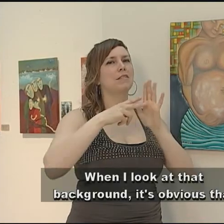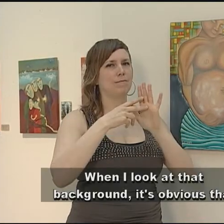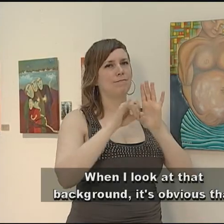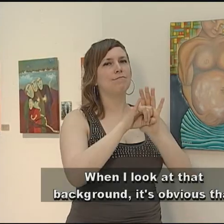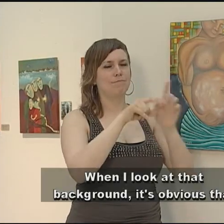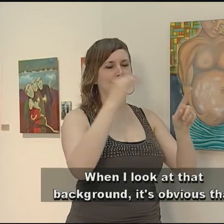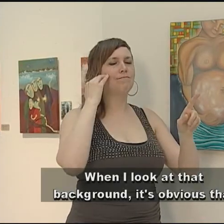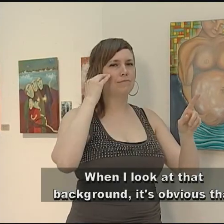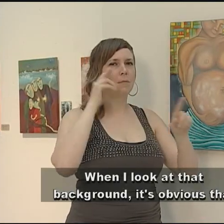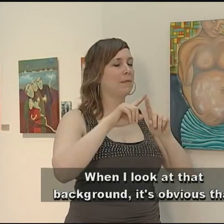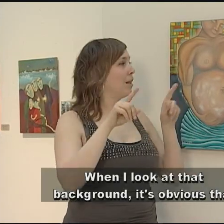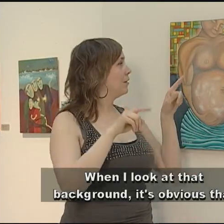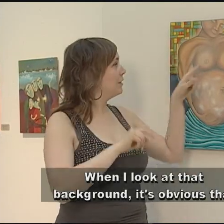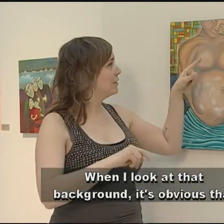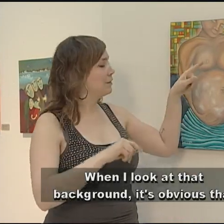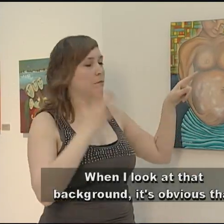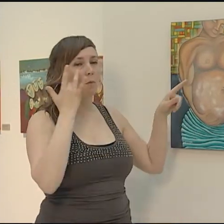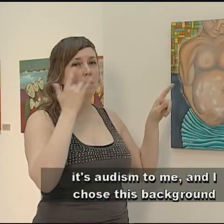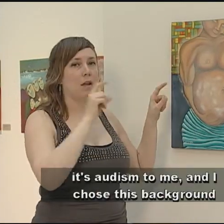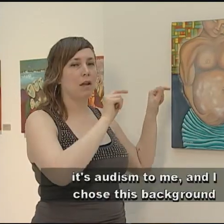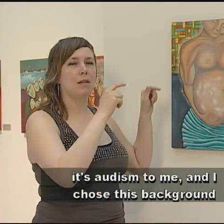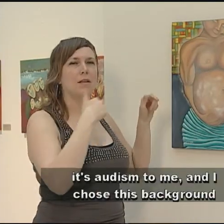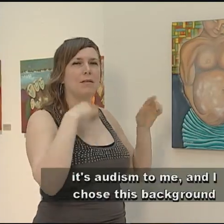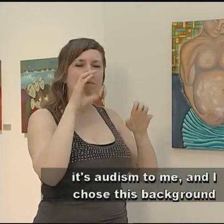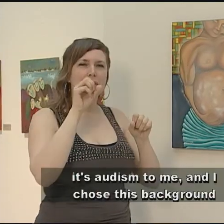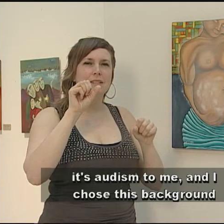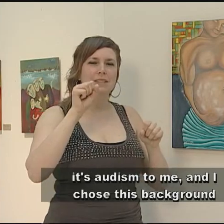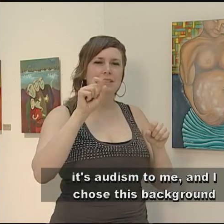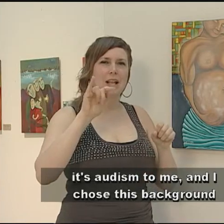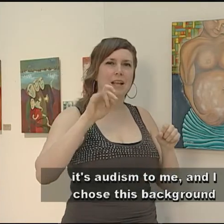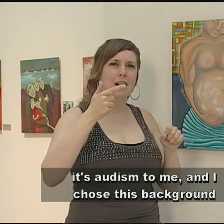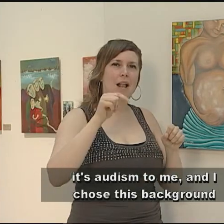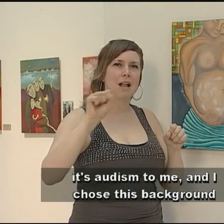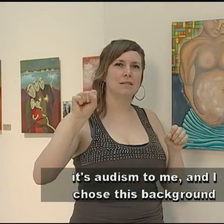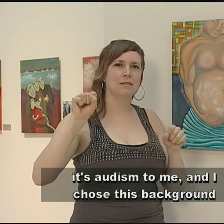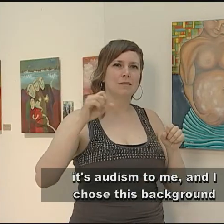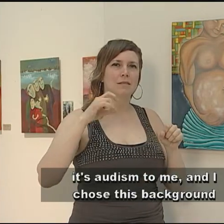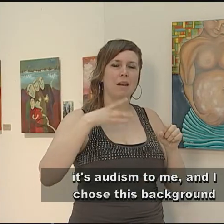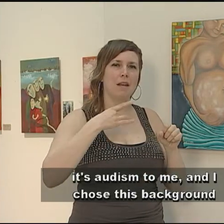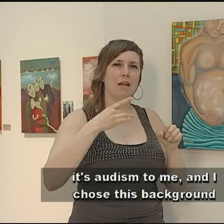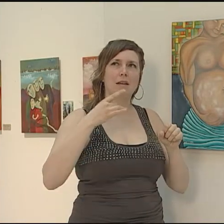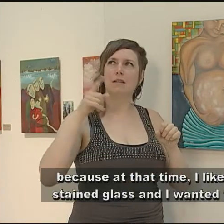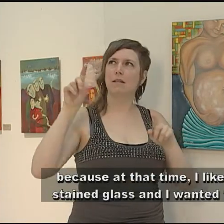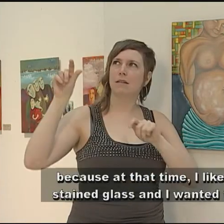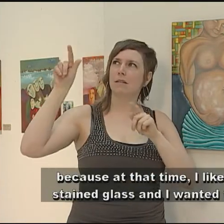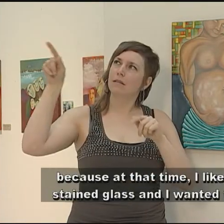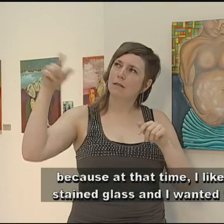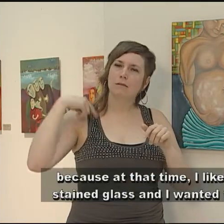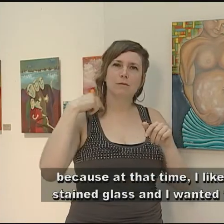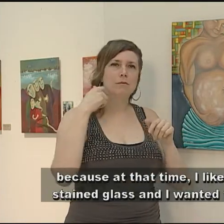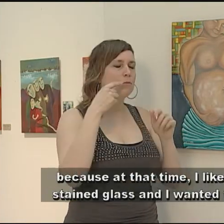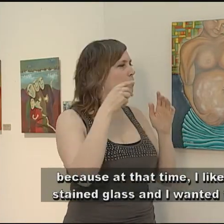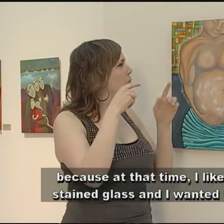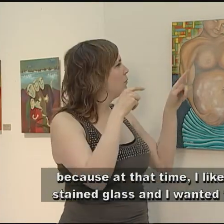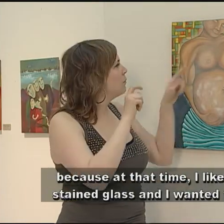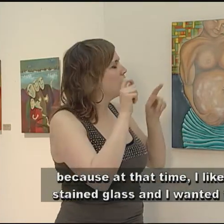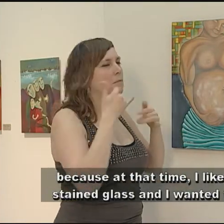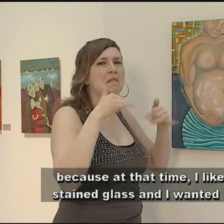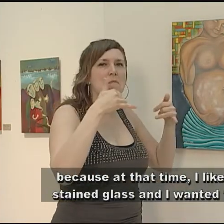When I look at that background, it's obvious that it's autism to me. And I chose this background because at that time I liked stained